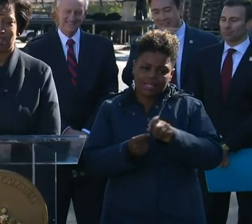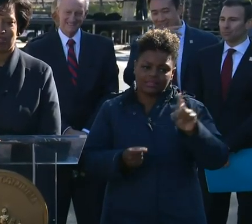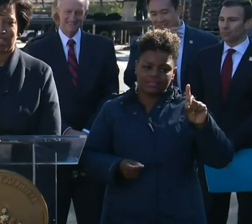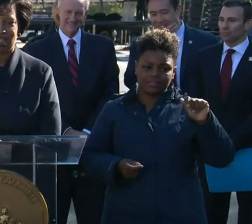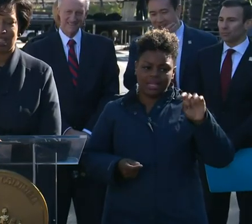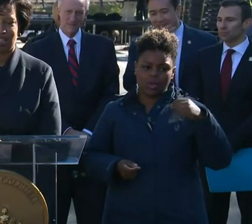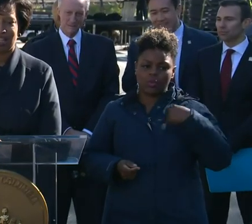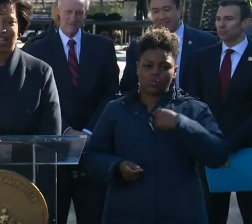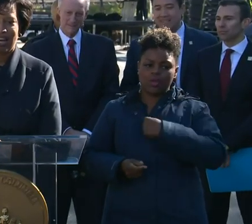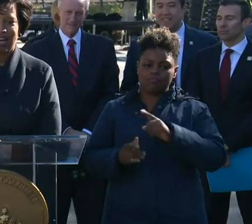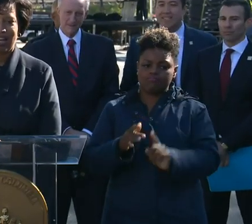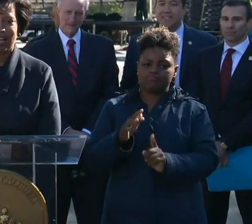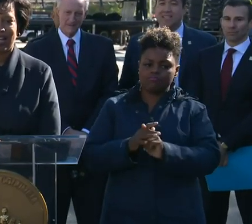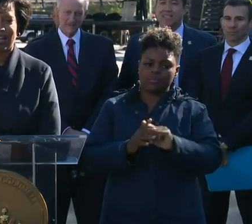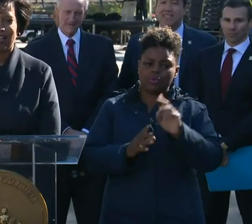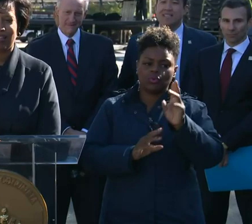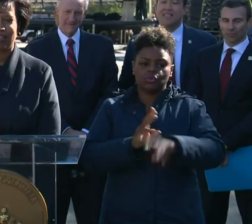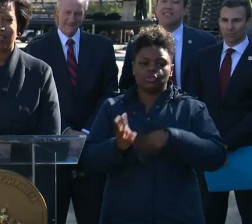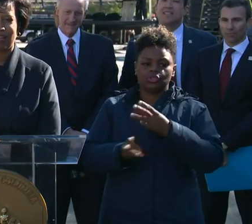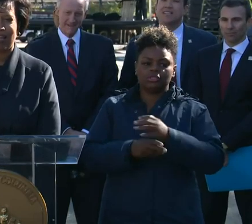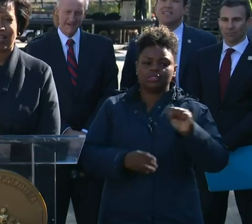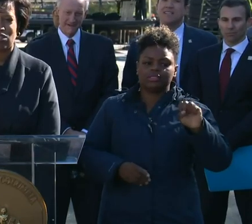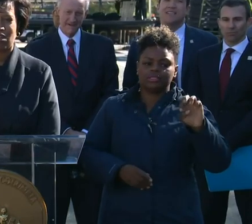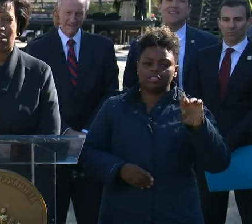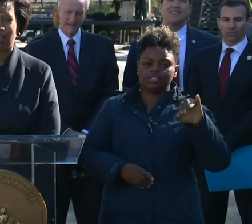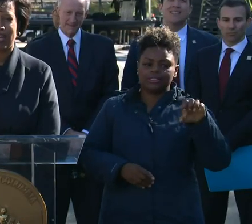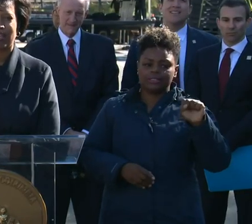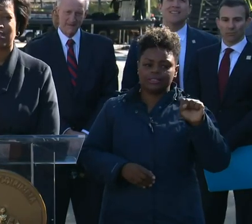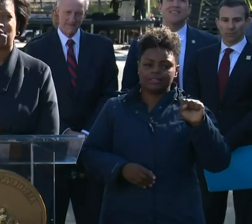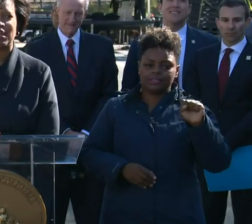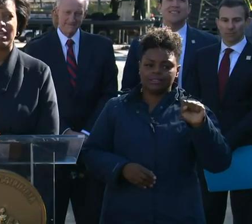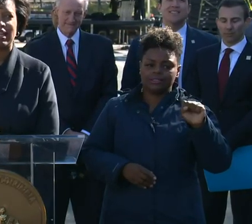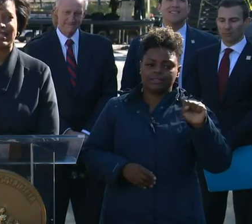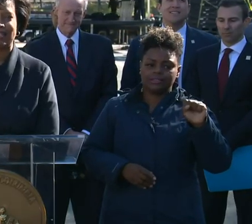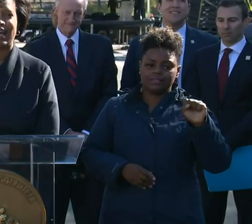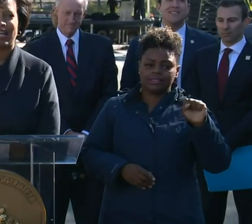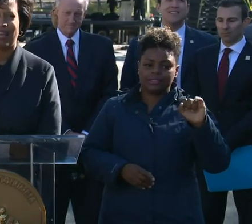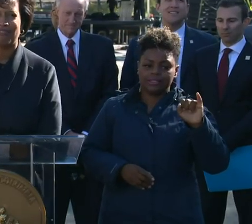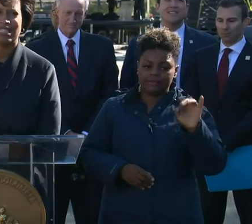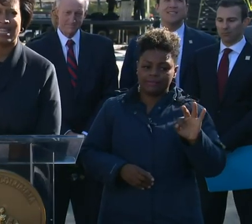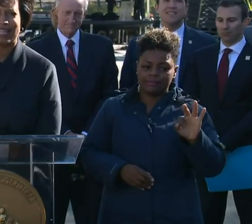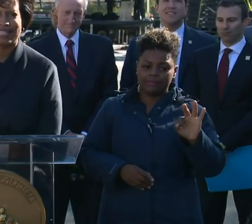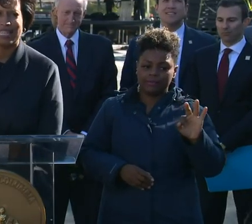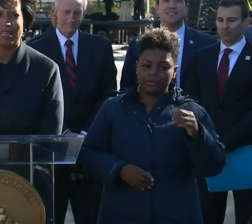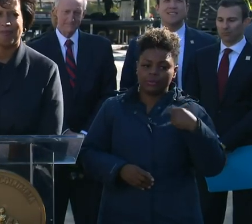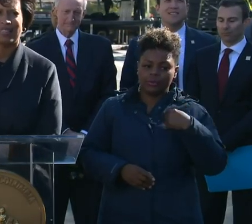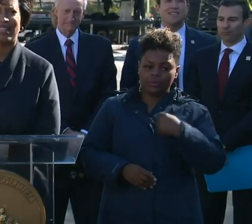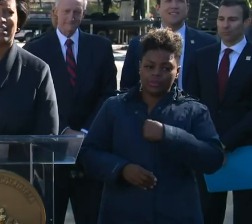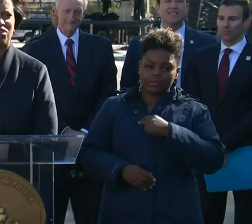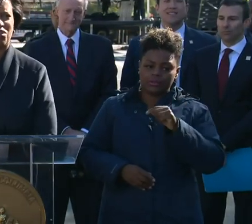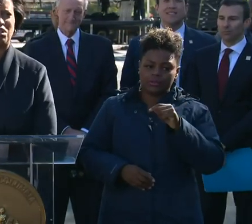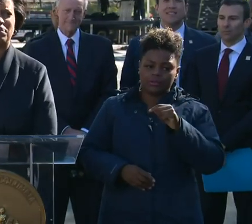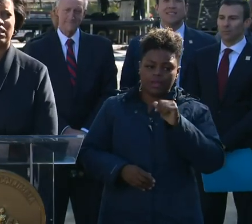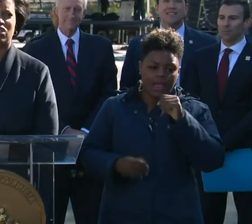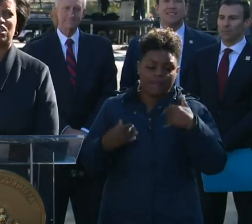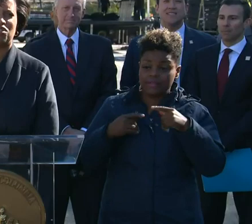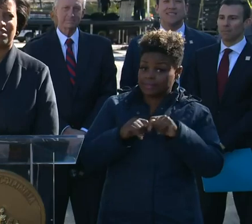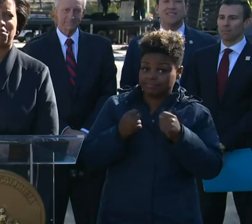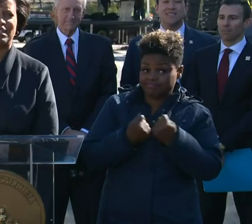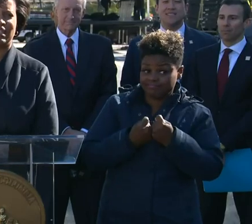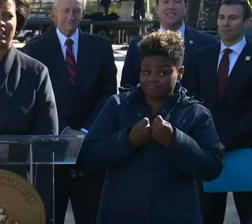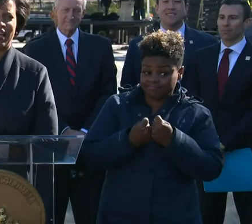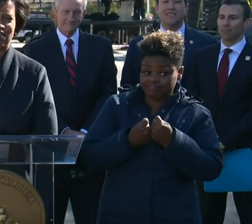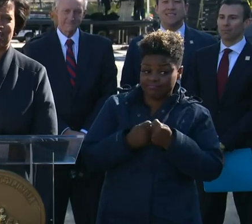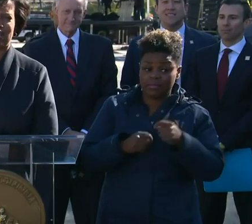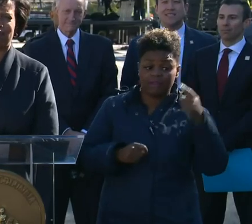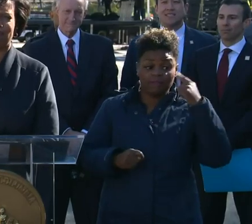World Series, and as long as we did not have a team, I think 30 plus years